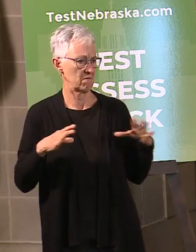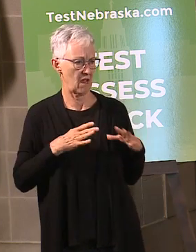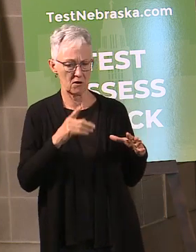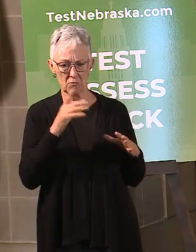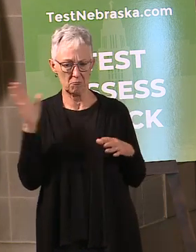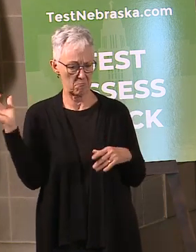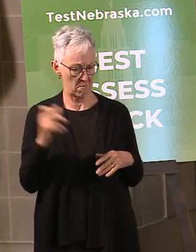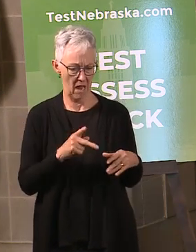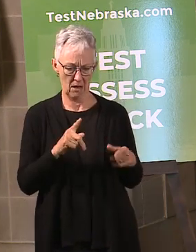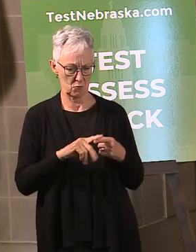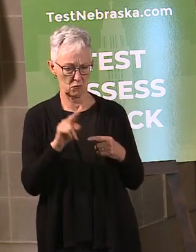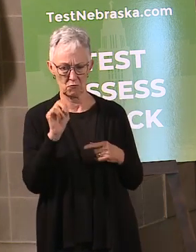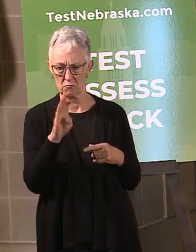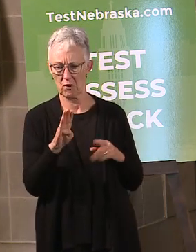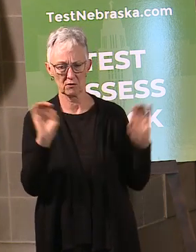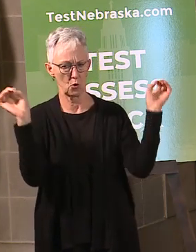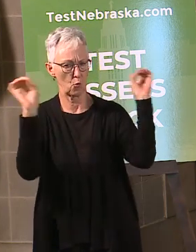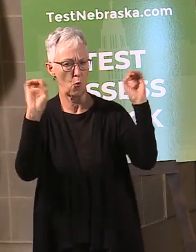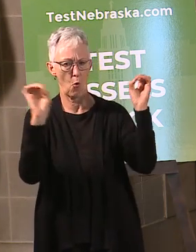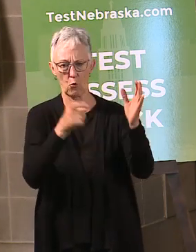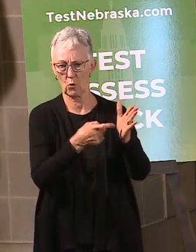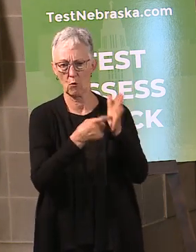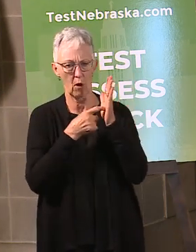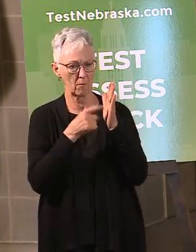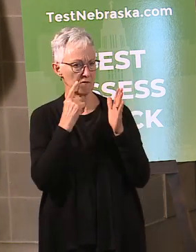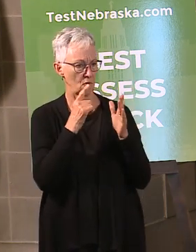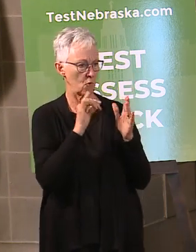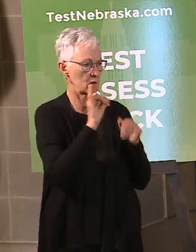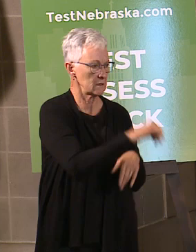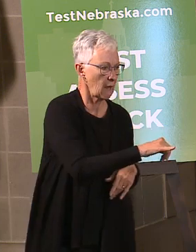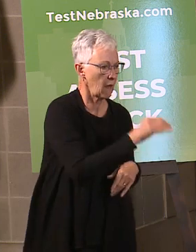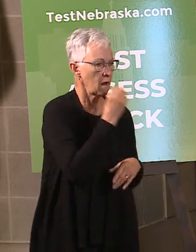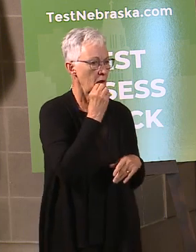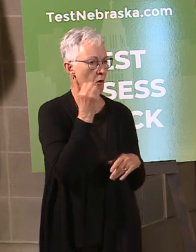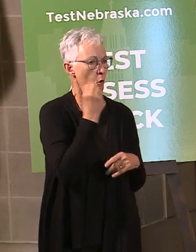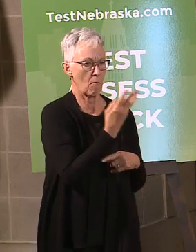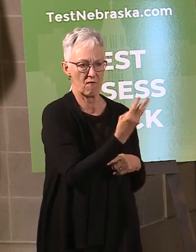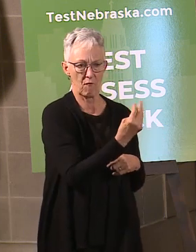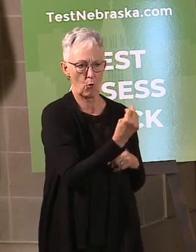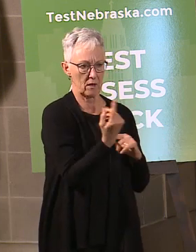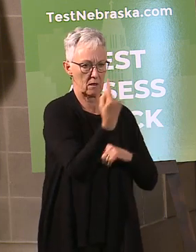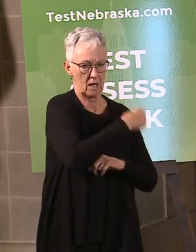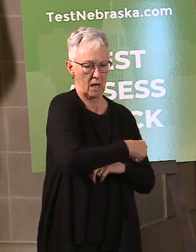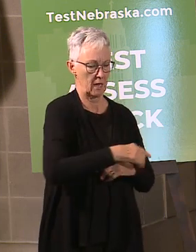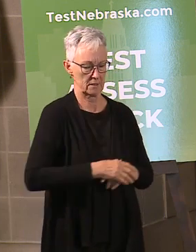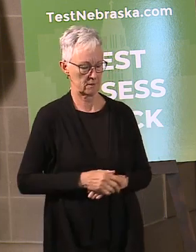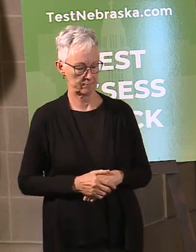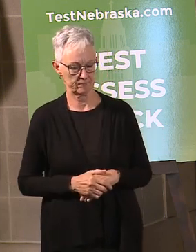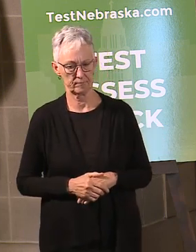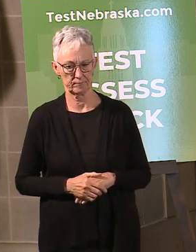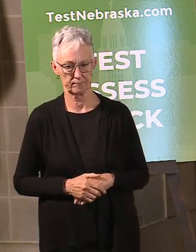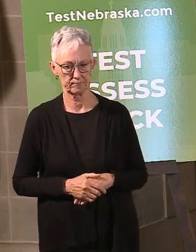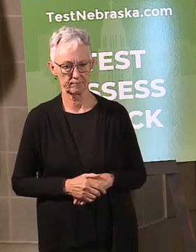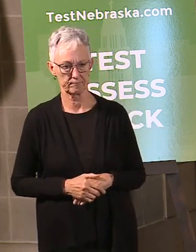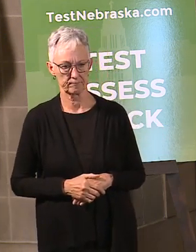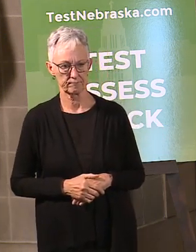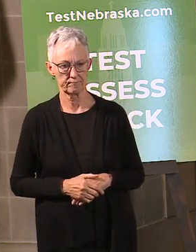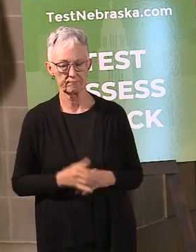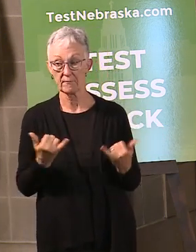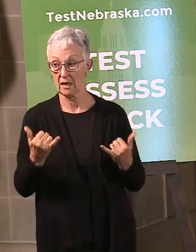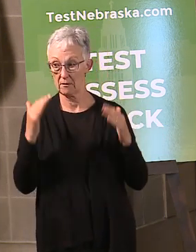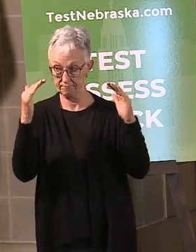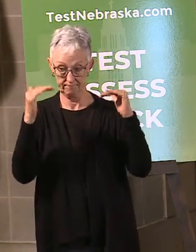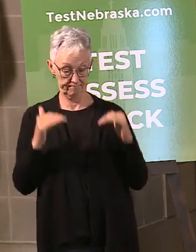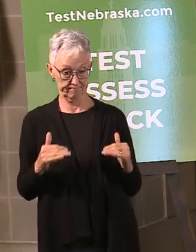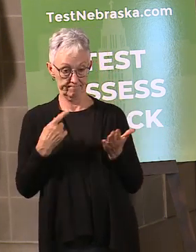so hopefully that kind of gives an idea of what we're talking about for travel. Sports. We'd already given some guidance with